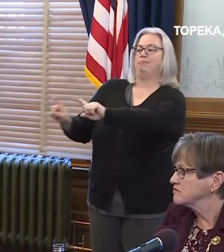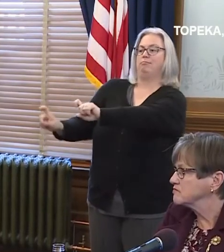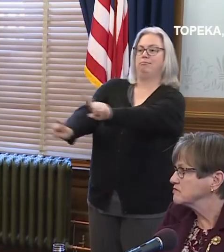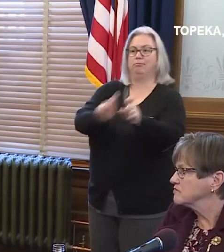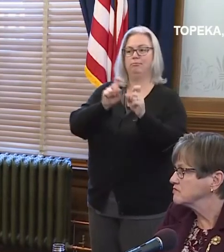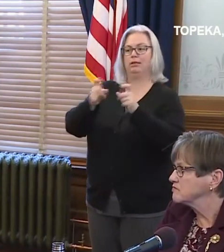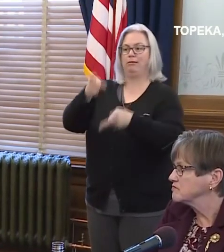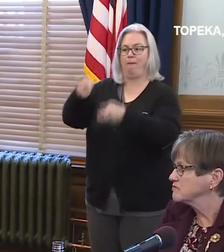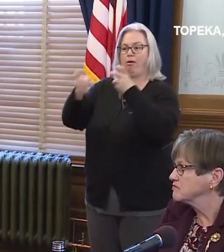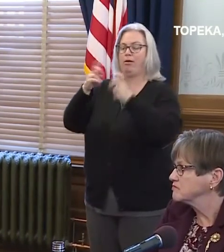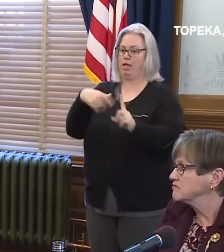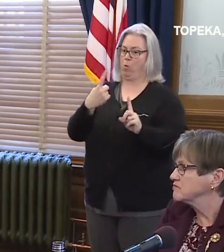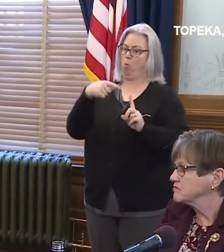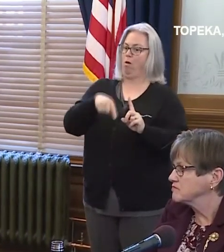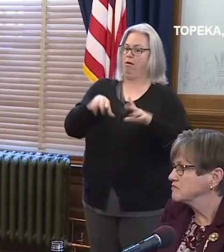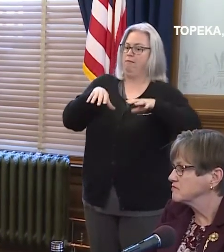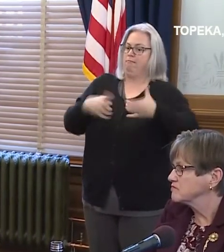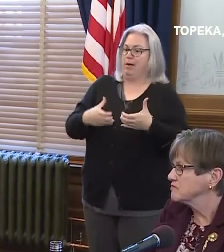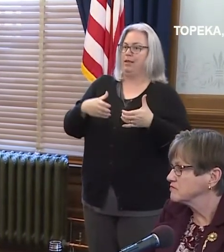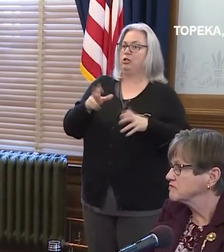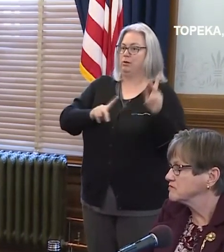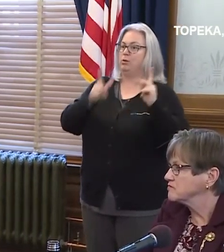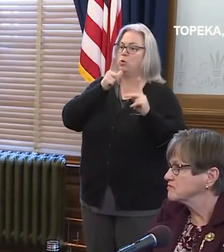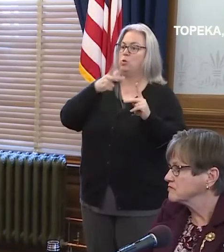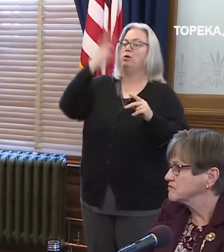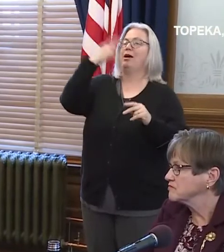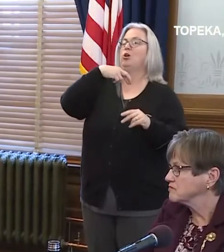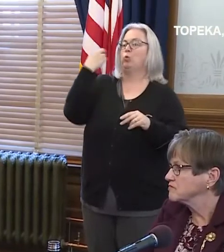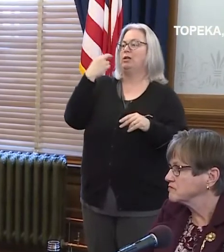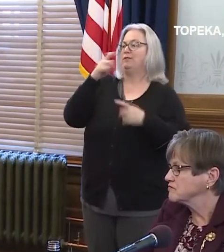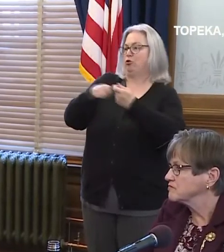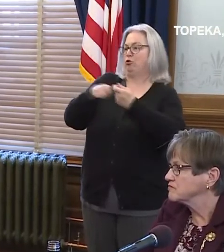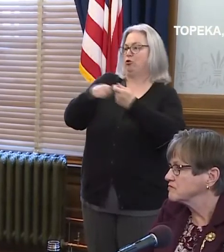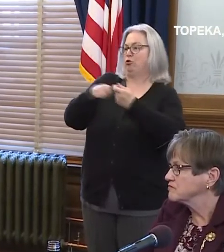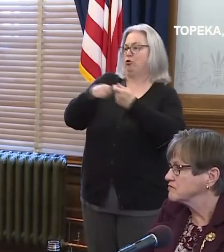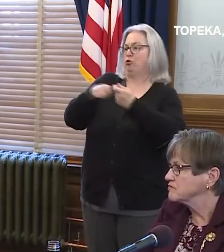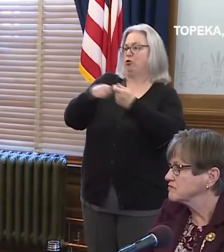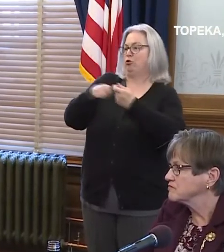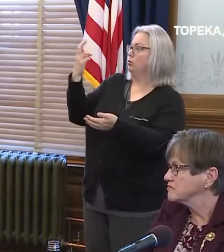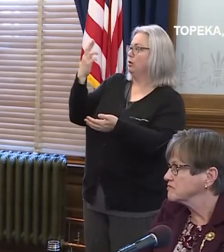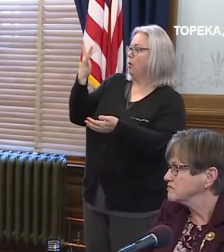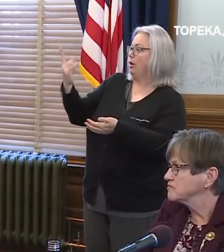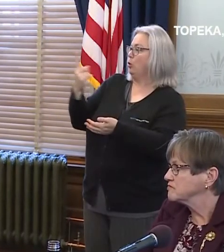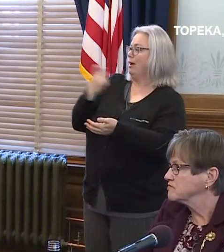And that happens to be one population of people that are at higher risk for the exact reasons you asked, which you